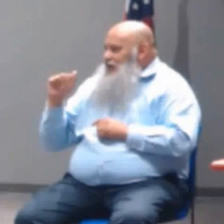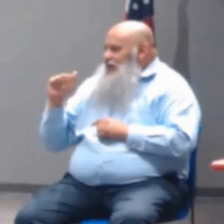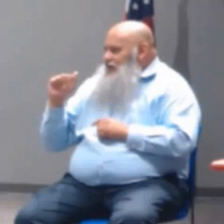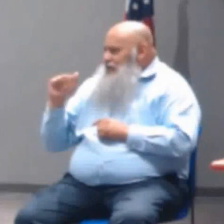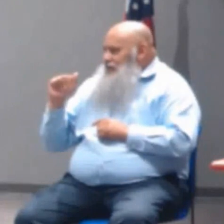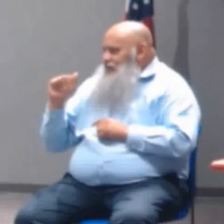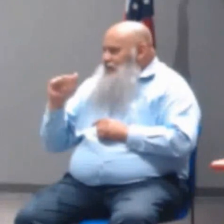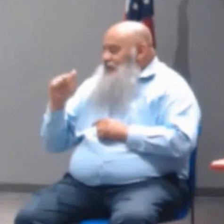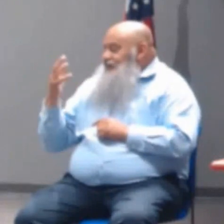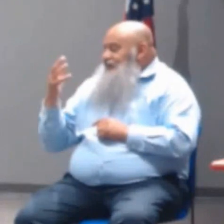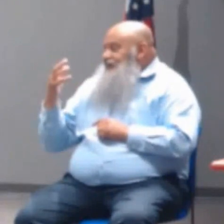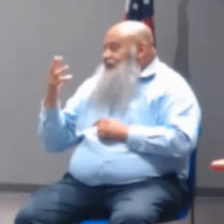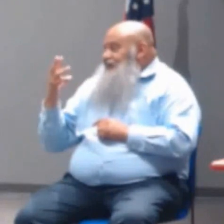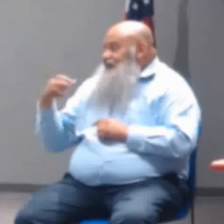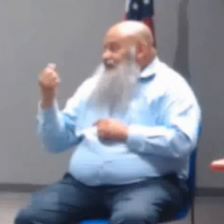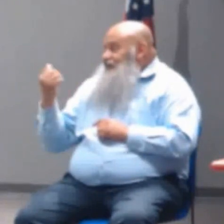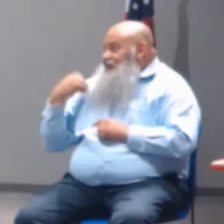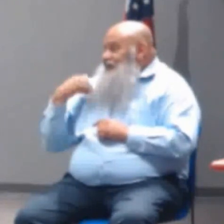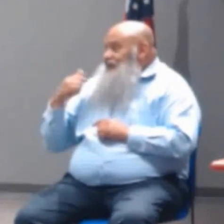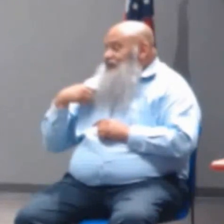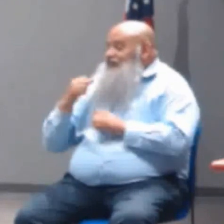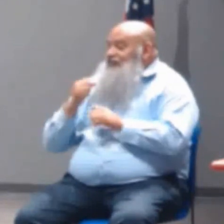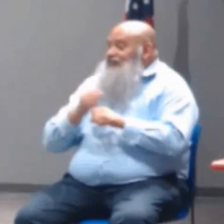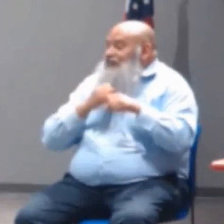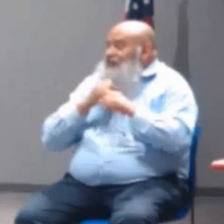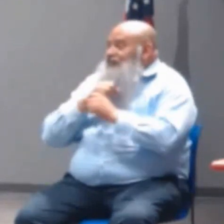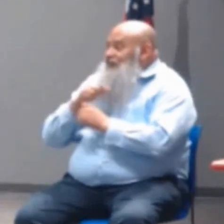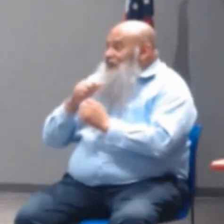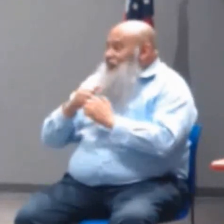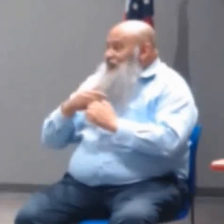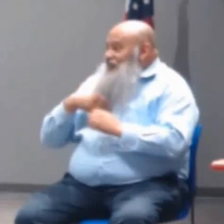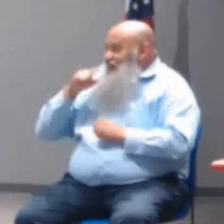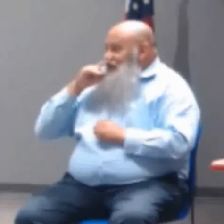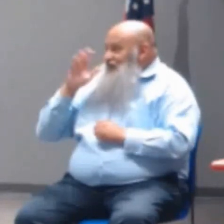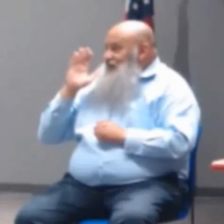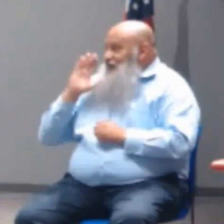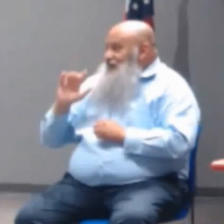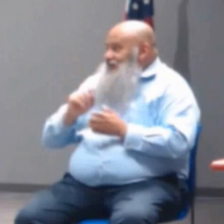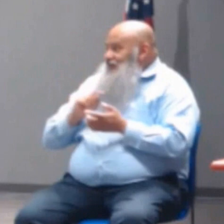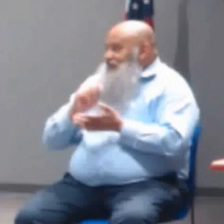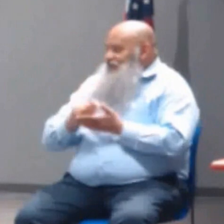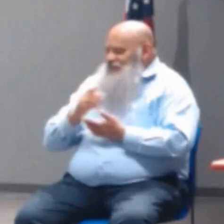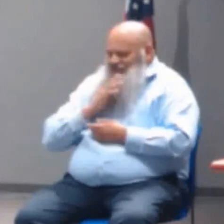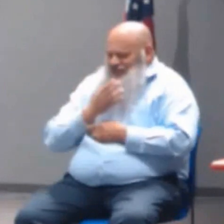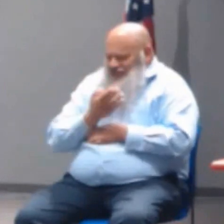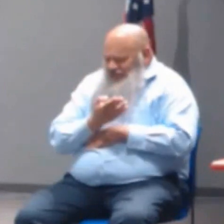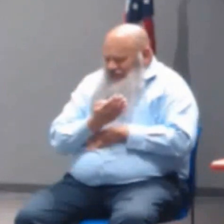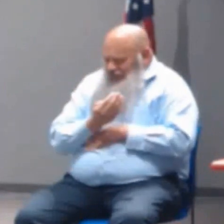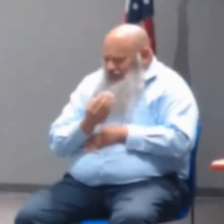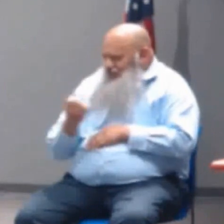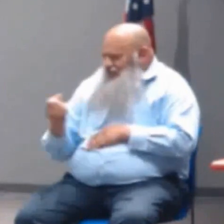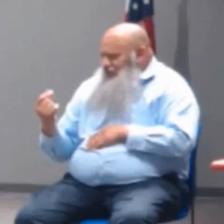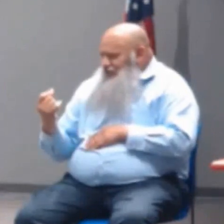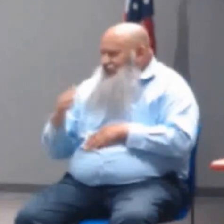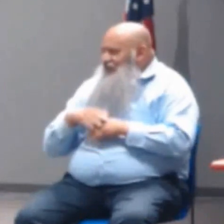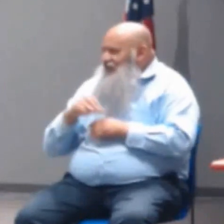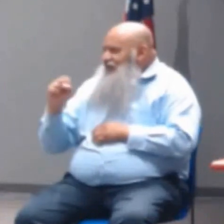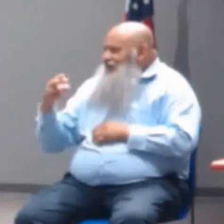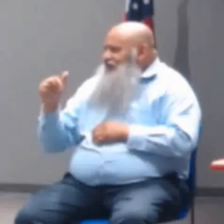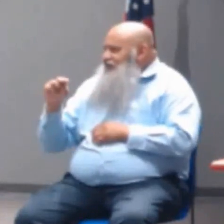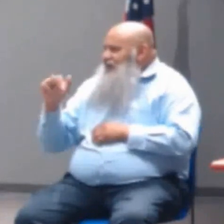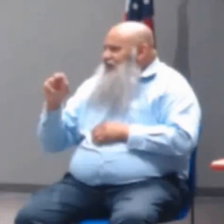About 5 or 6 years ago, I was canoeing with my kids, and they were probably about 14 and 11 at the time, and we're on the Shenandoah